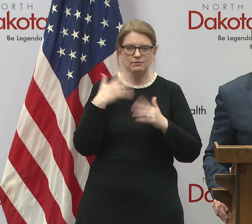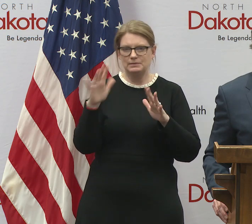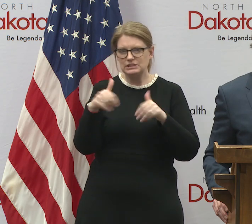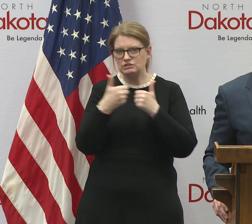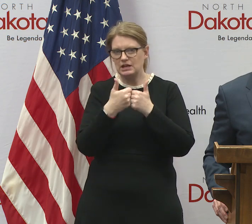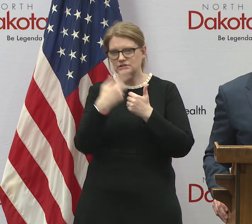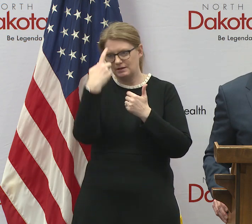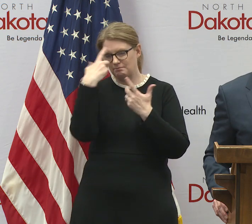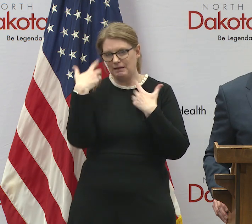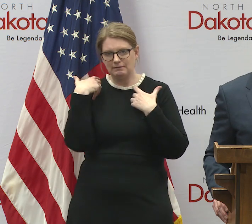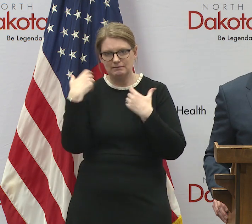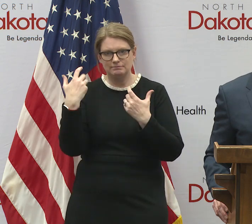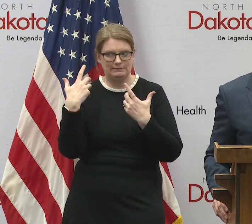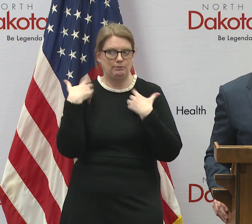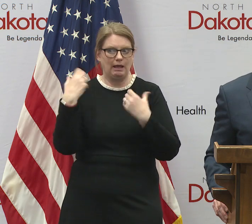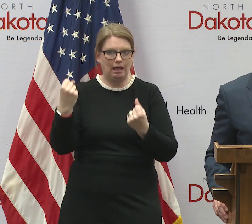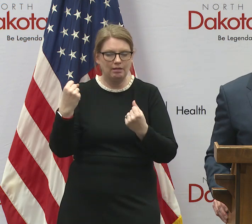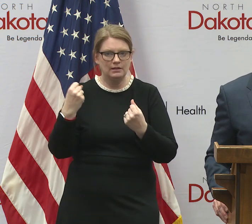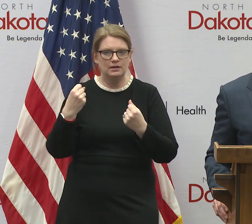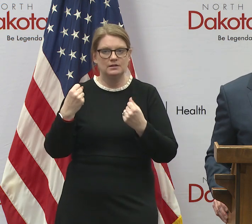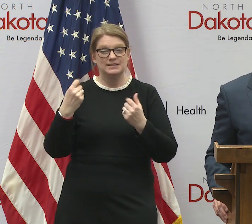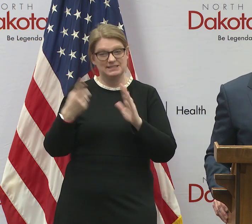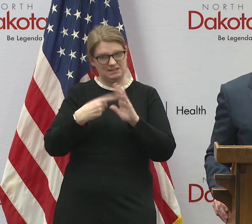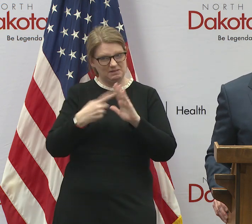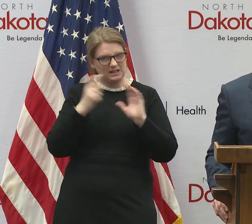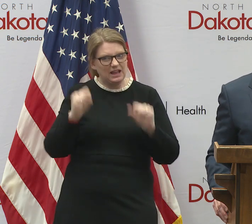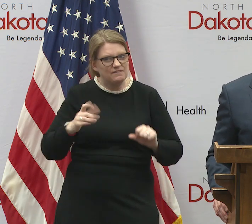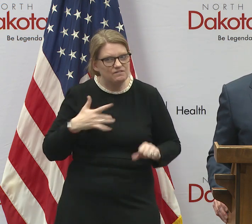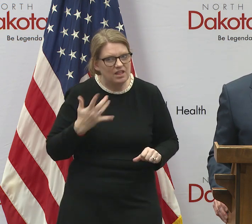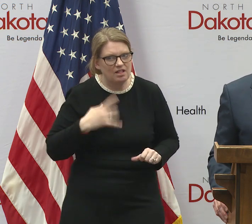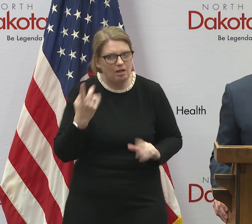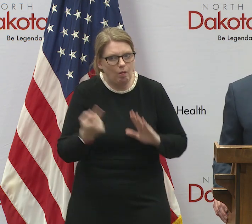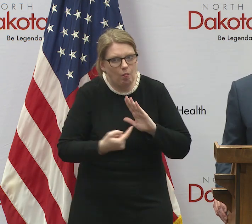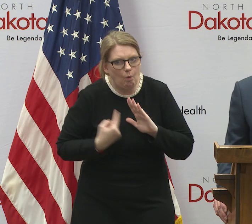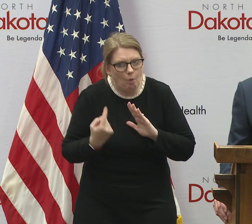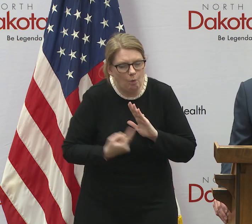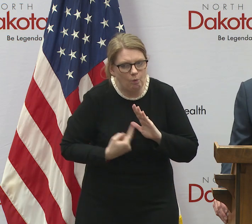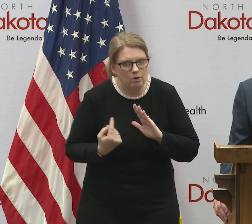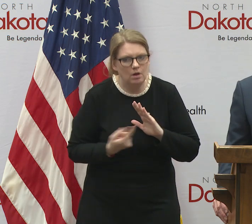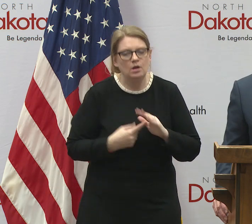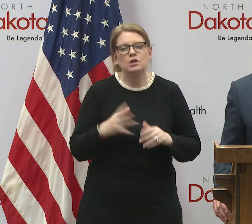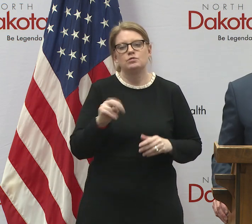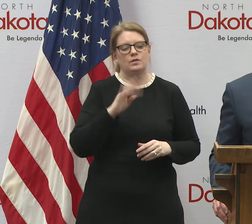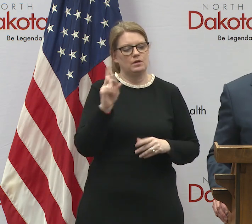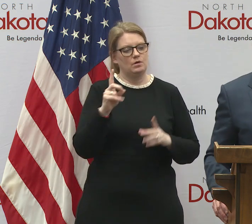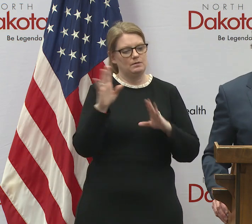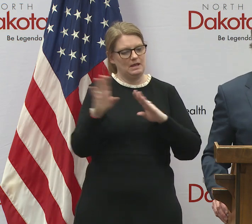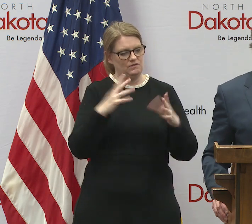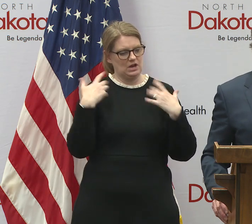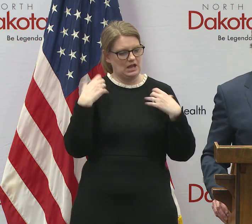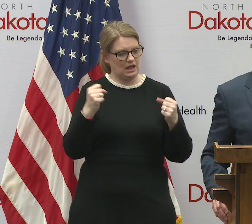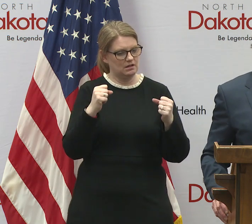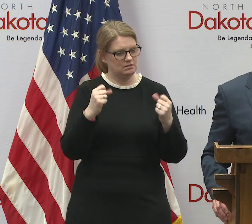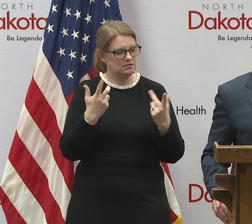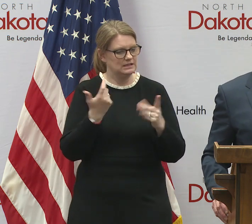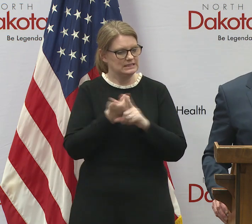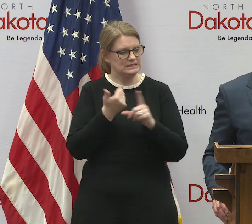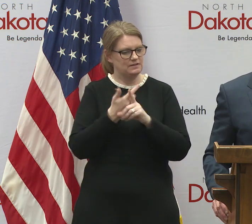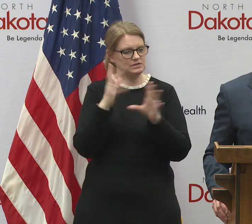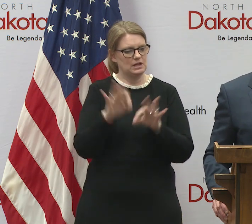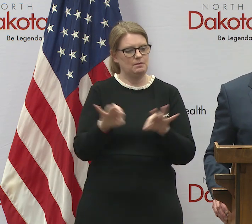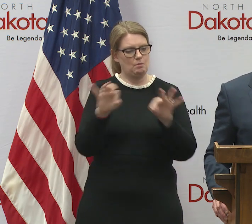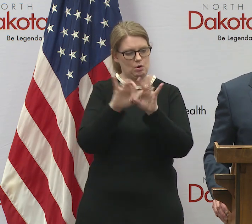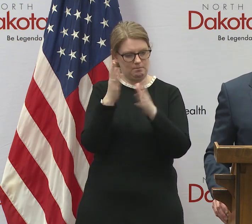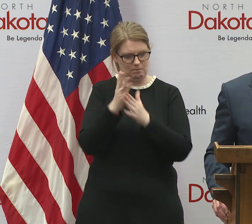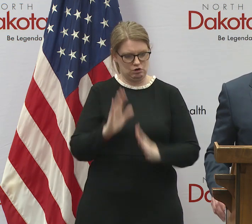mental health side of their life to feel alone and isolated. So the North Dakota Behavioral Health Division is a key partner as we